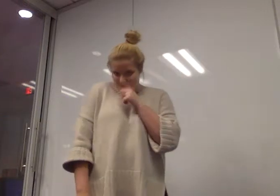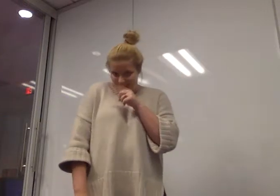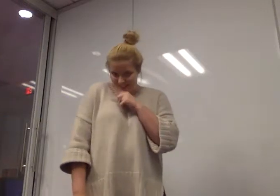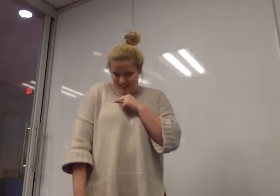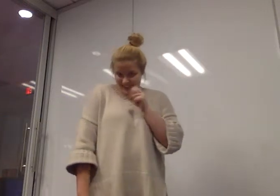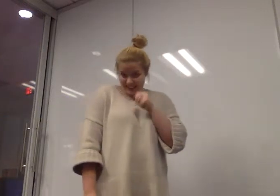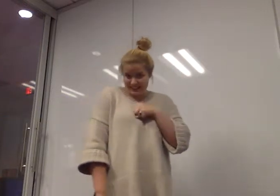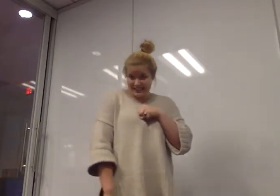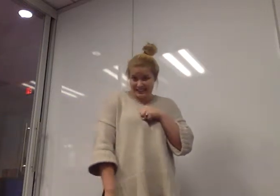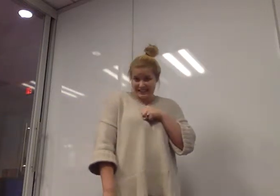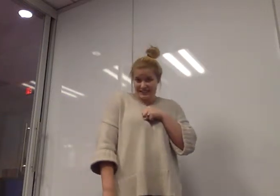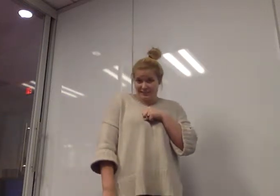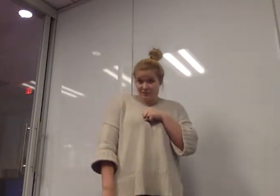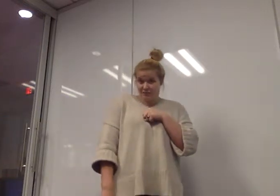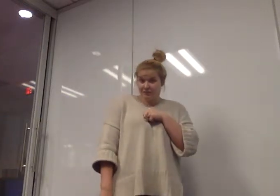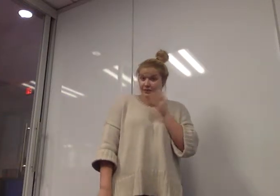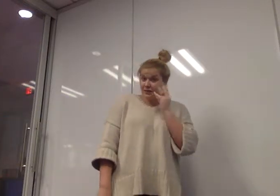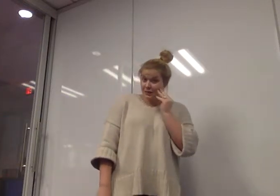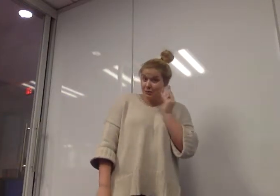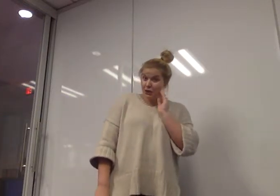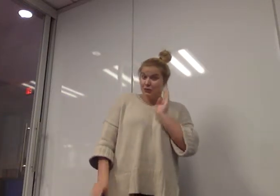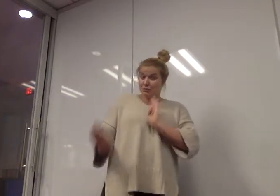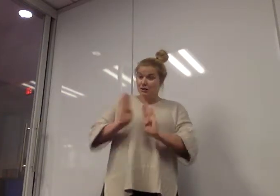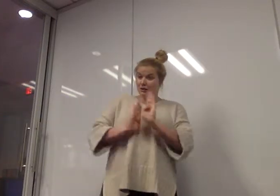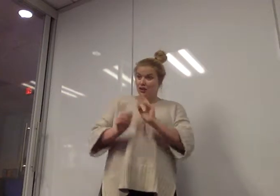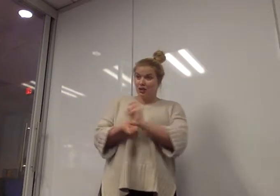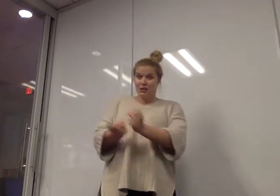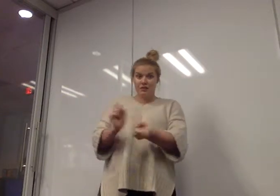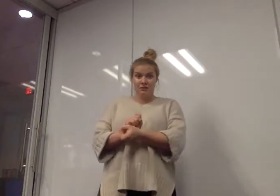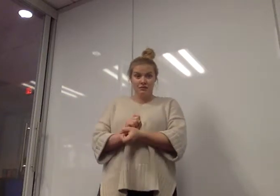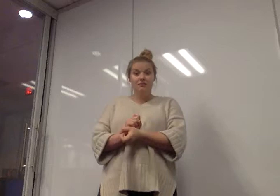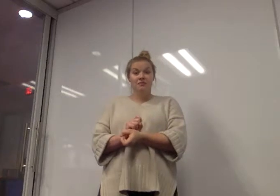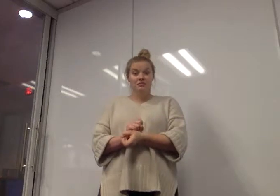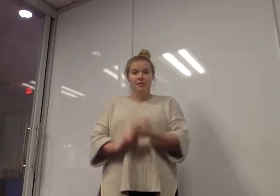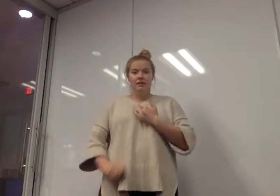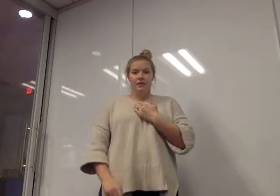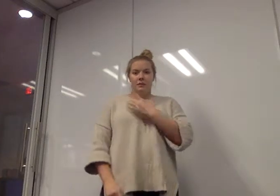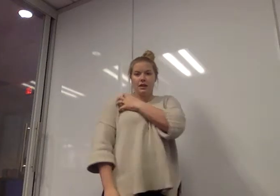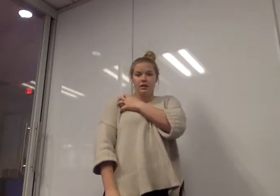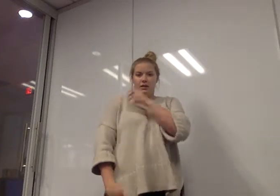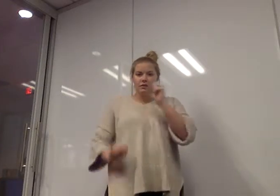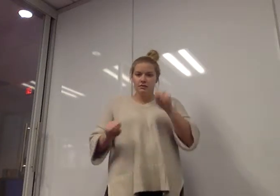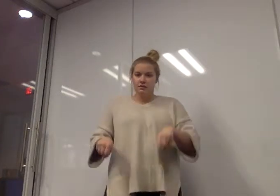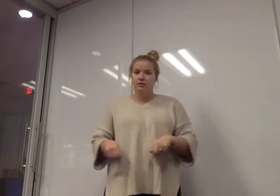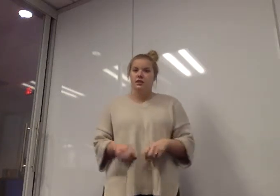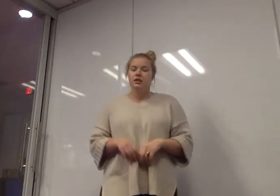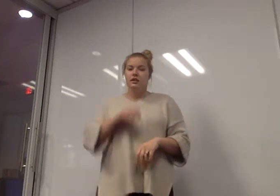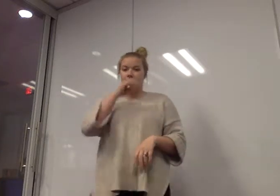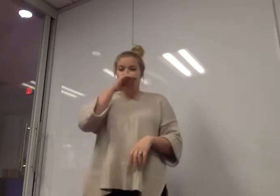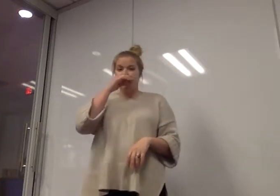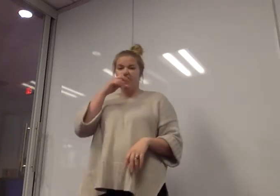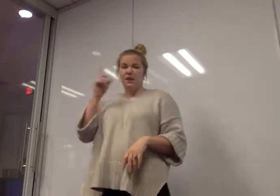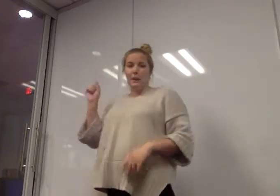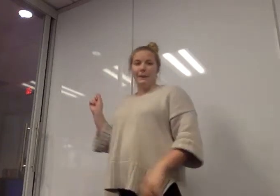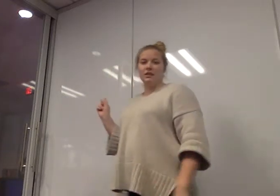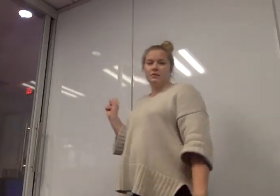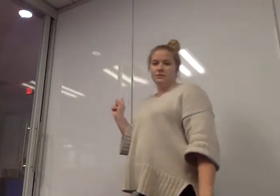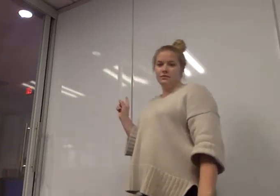while and actually experience a behavioral outcome that makes you seem more powerful? So we know that our nonverbals govern